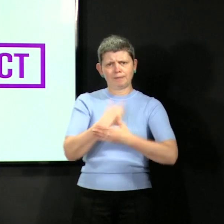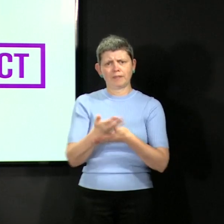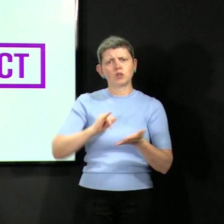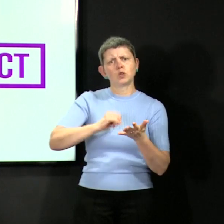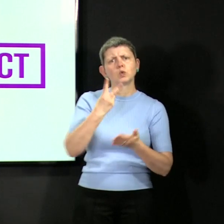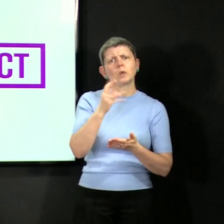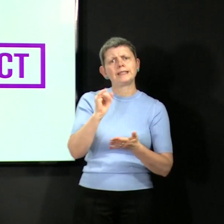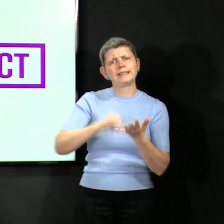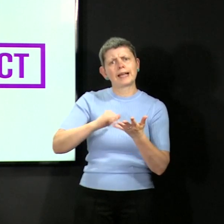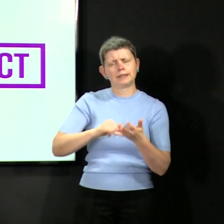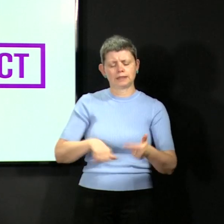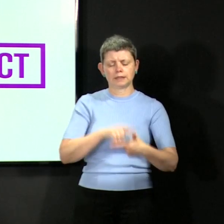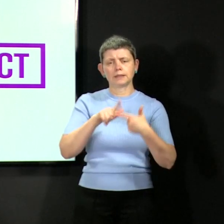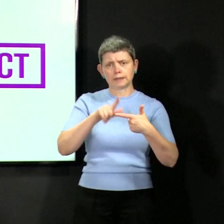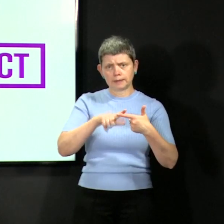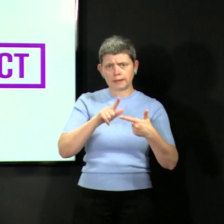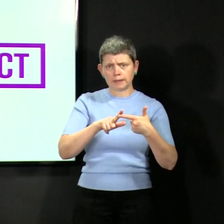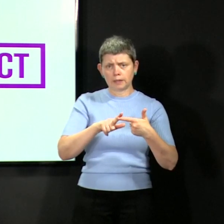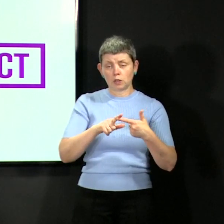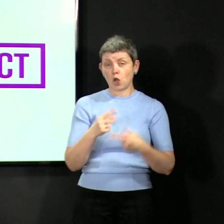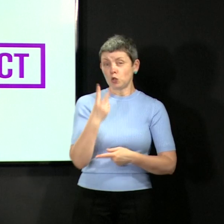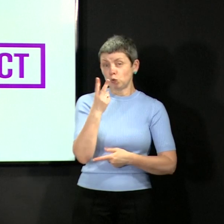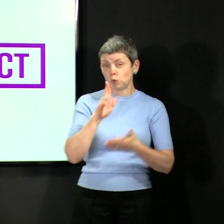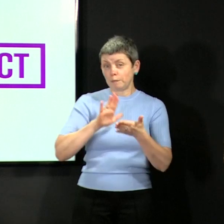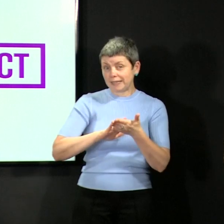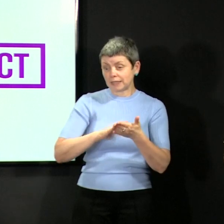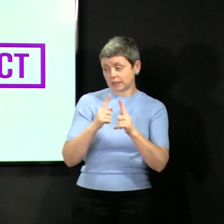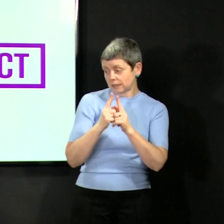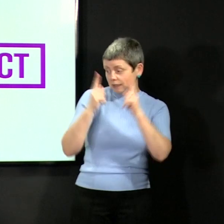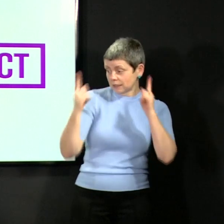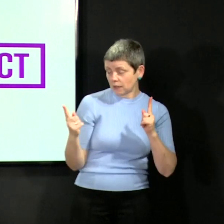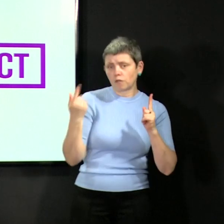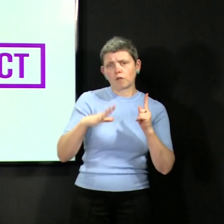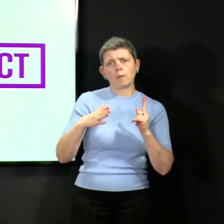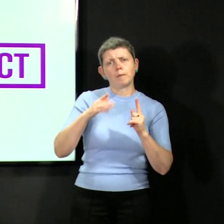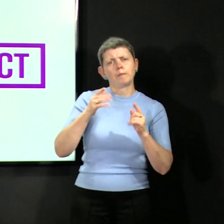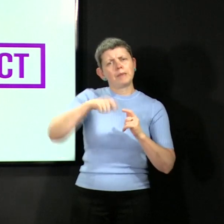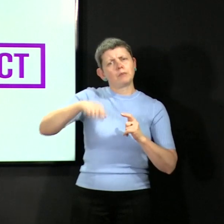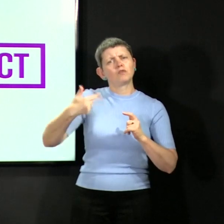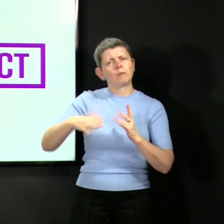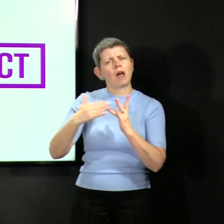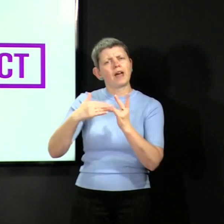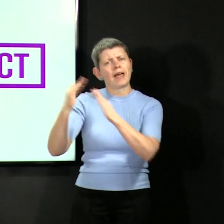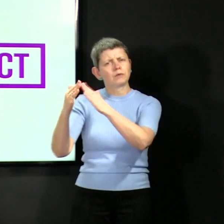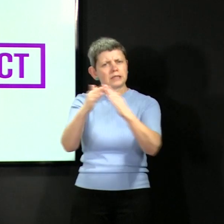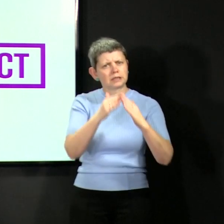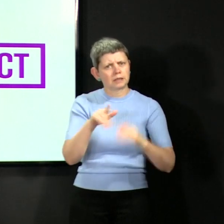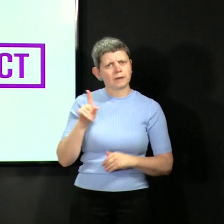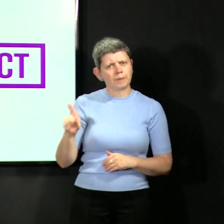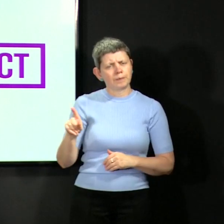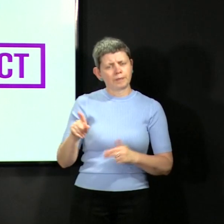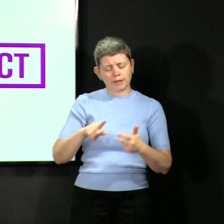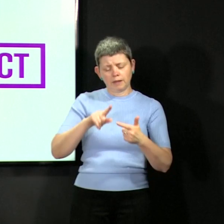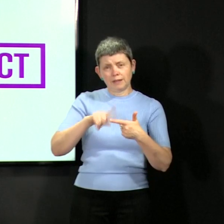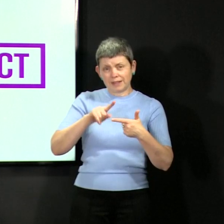seconds. Number two, keep at least 2 metres from people outside your own household. As a side issue, that is